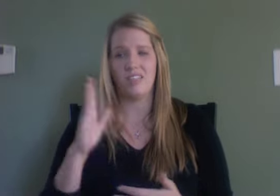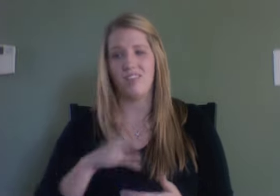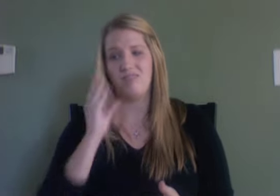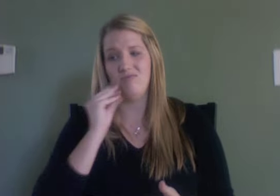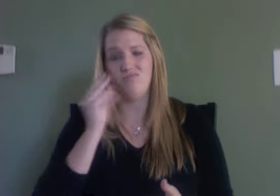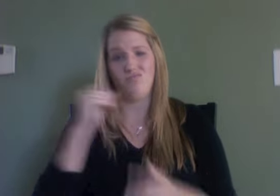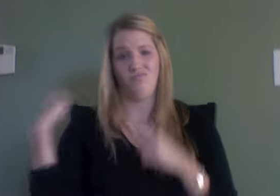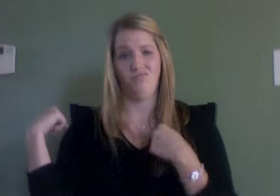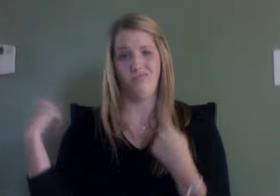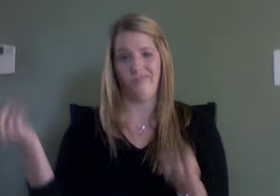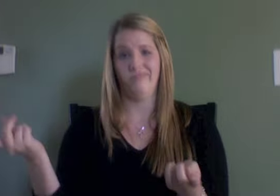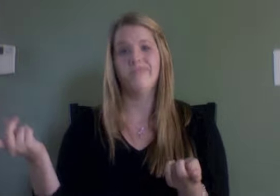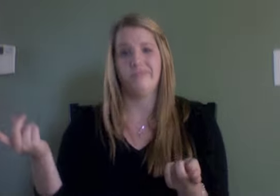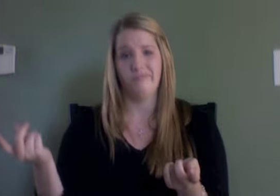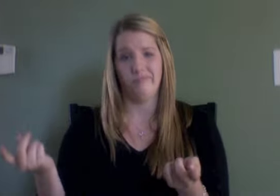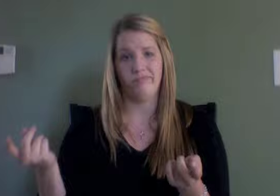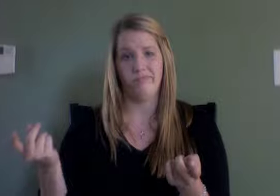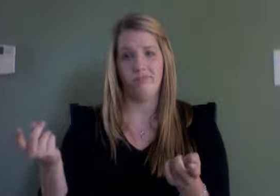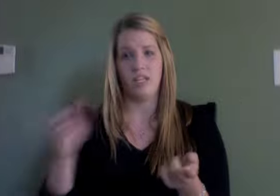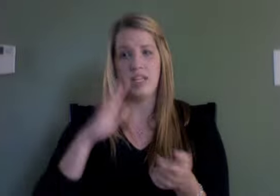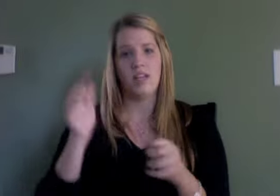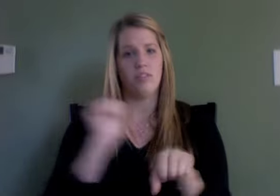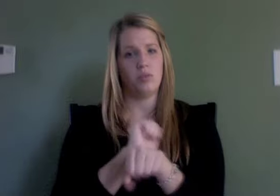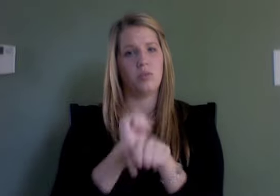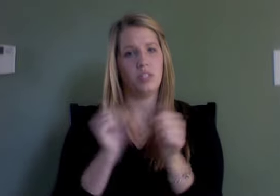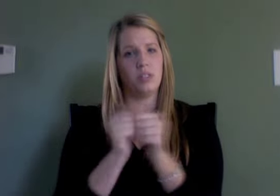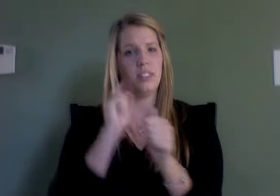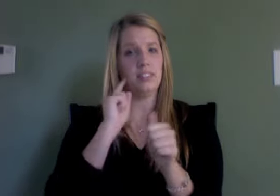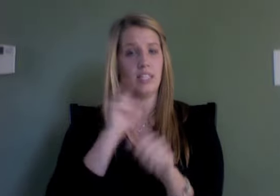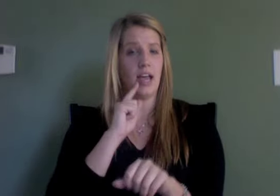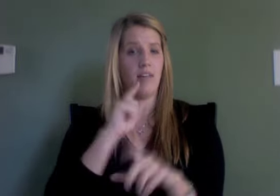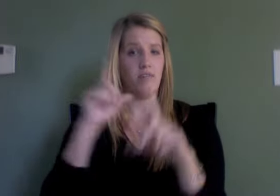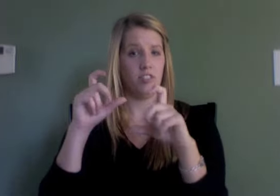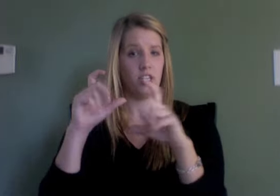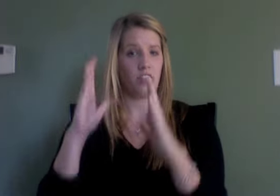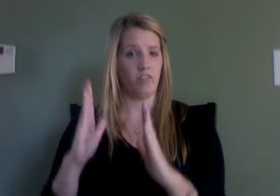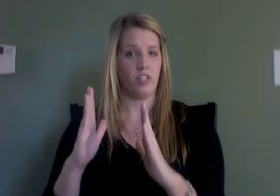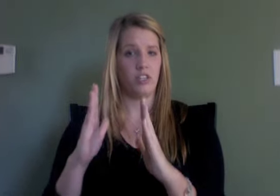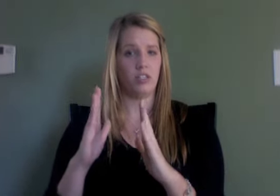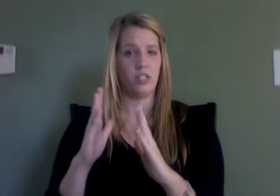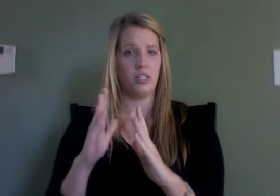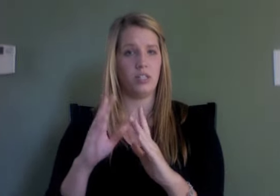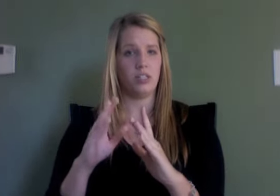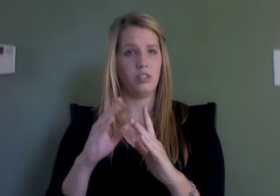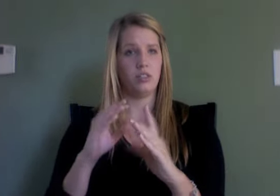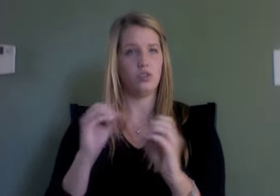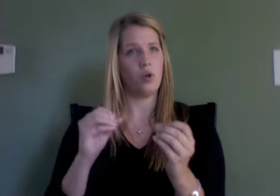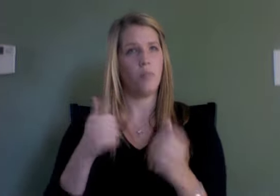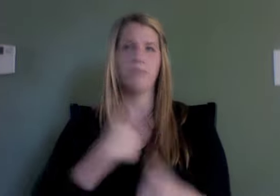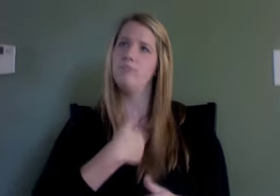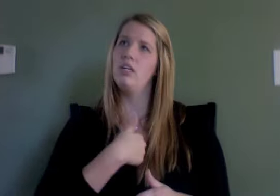where I worked with a deaf photographer before, so I don't know exactly how that would work. Though I think probably a lot